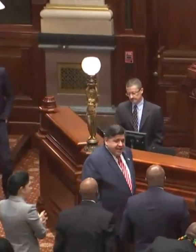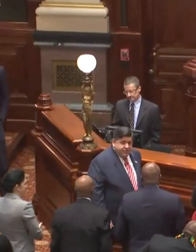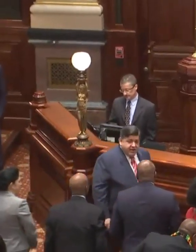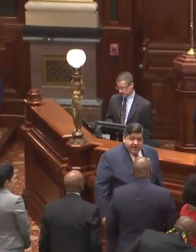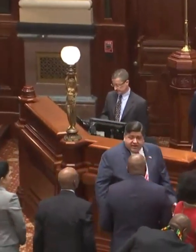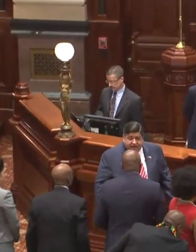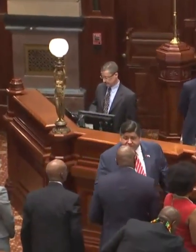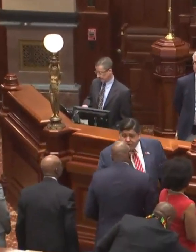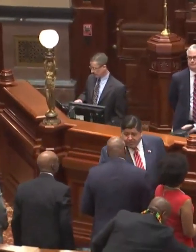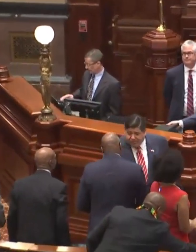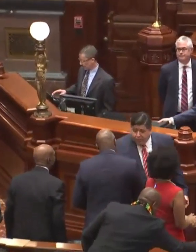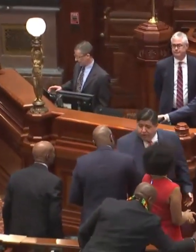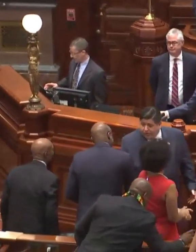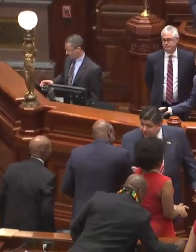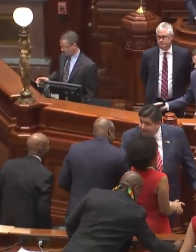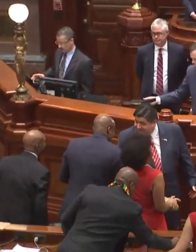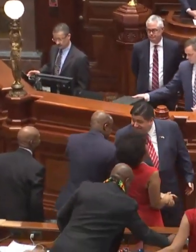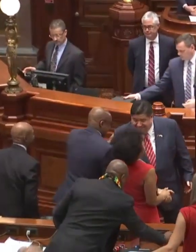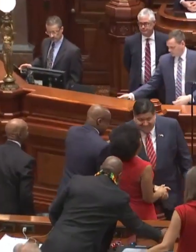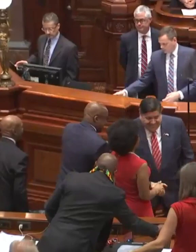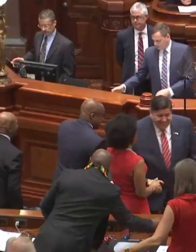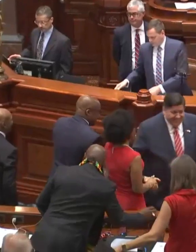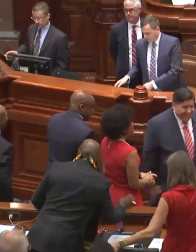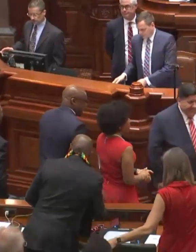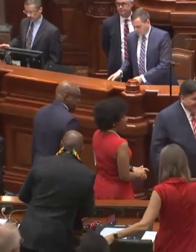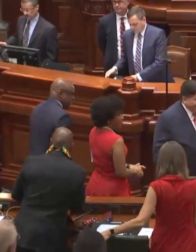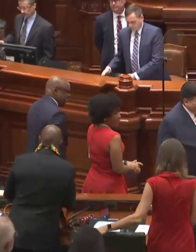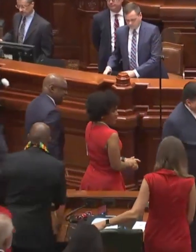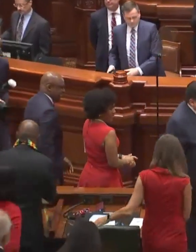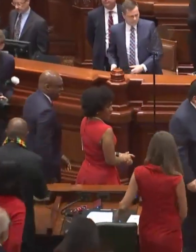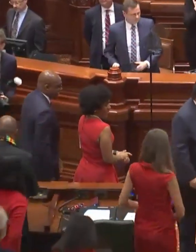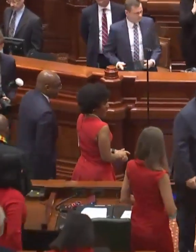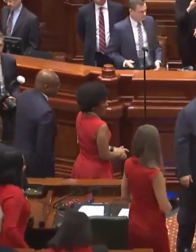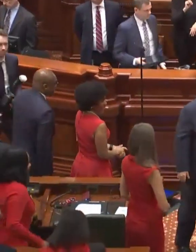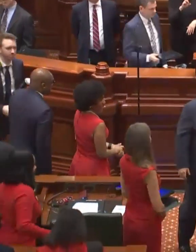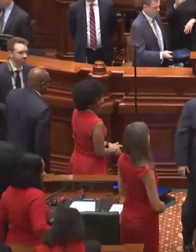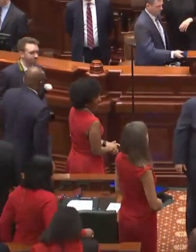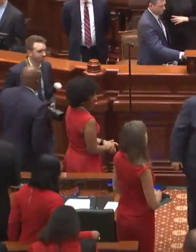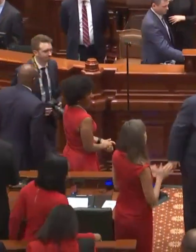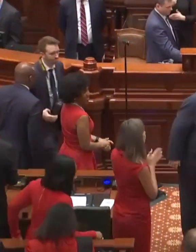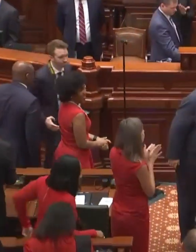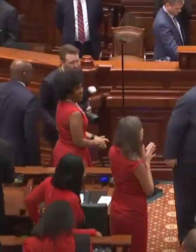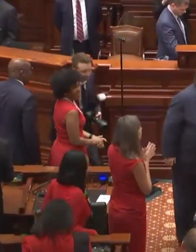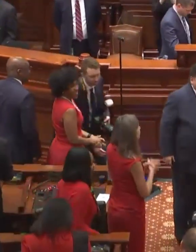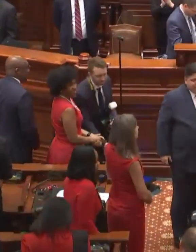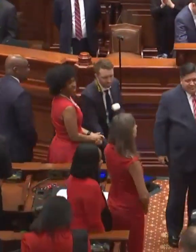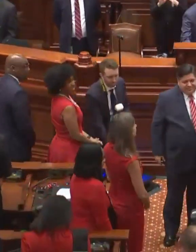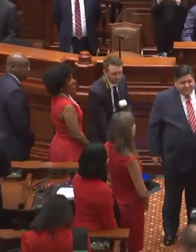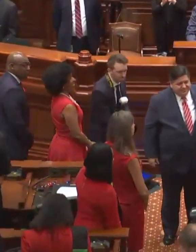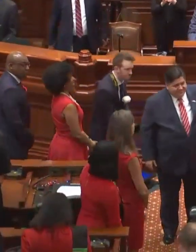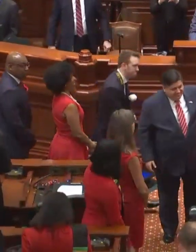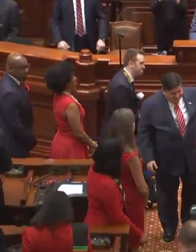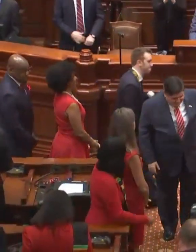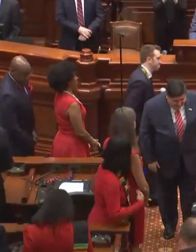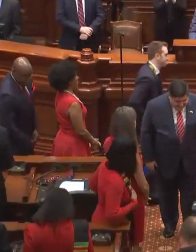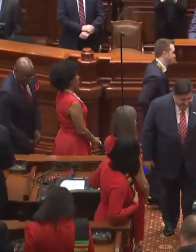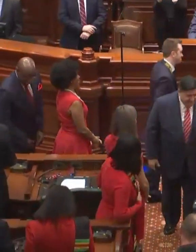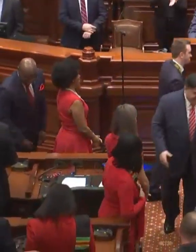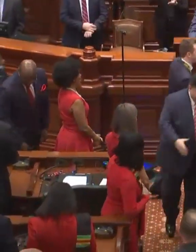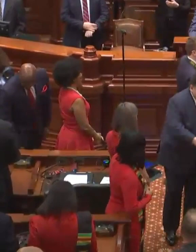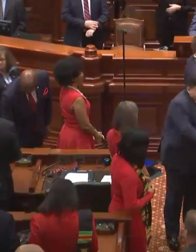The President of the Senate is recognized for a motion. Thank you, Mr. Speaker. I move that the joint session do now